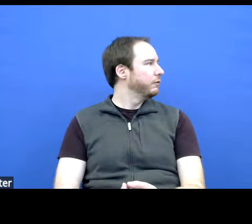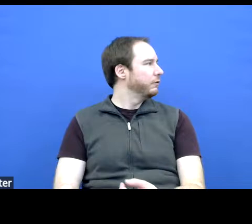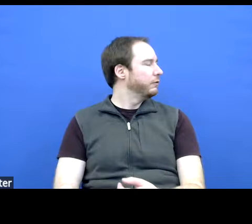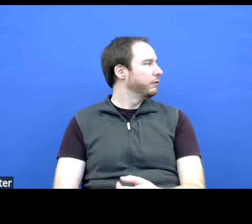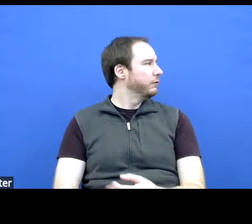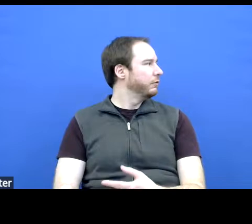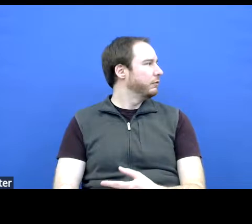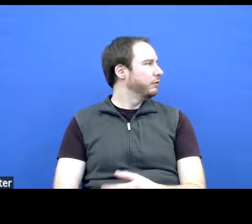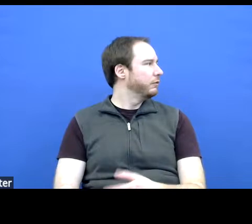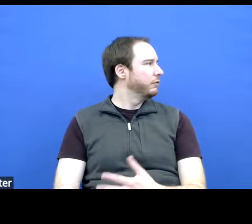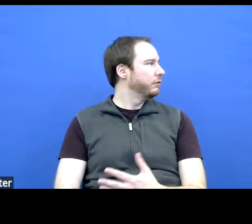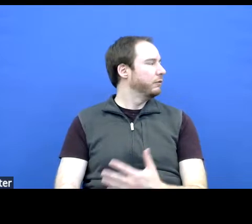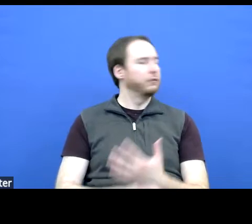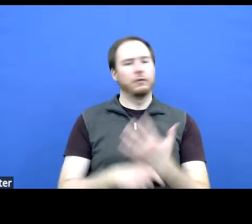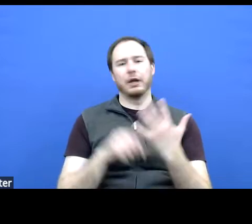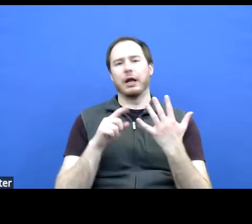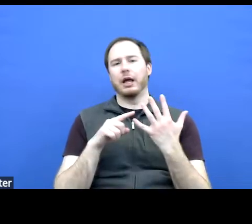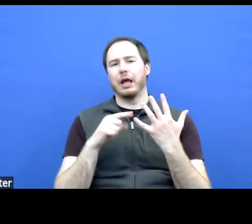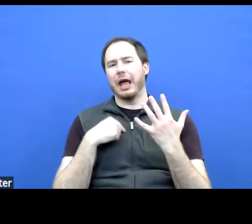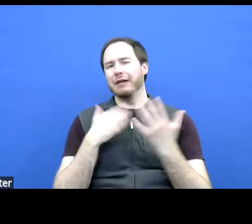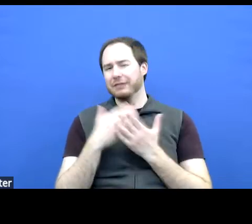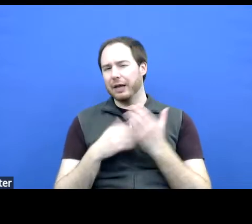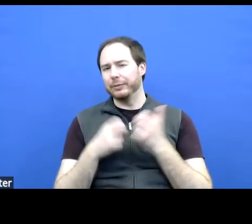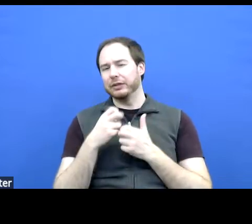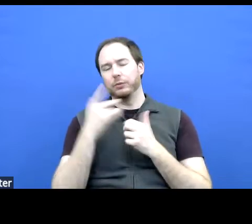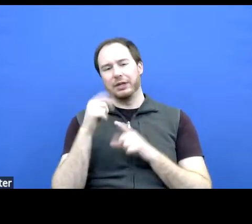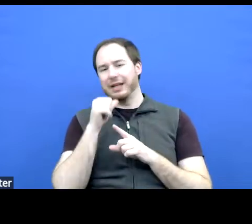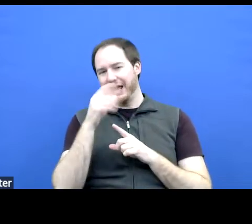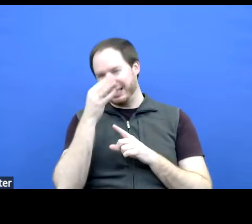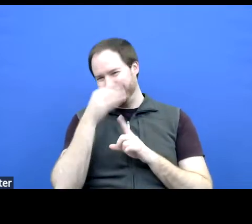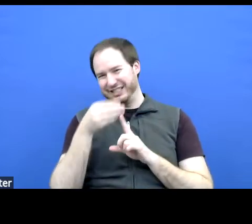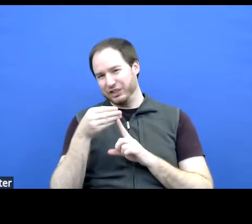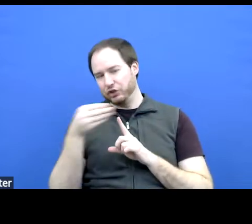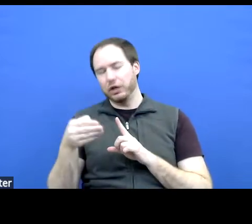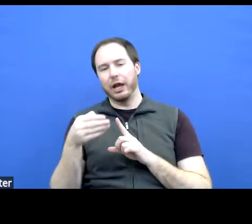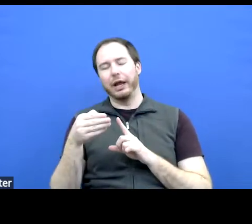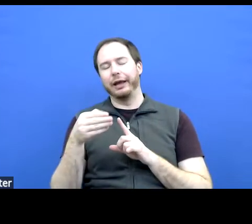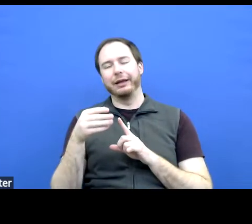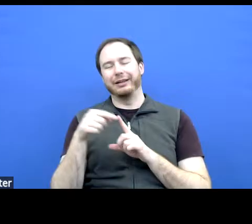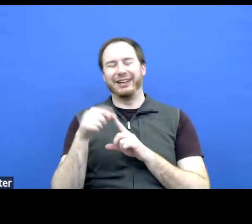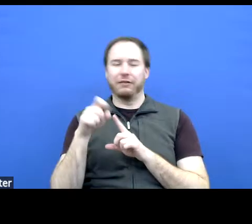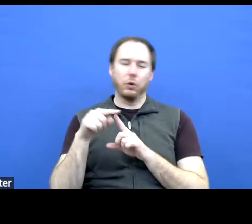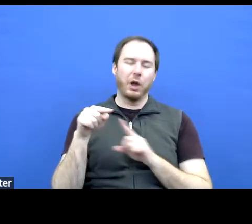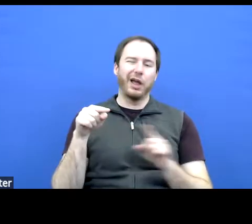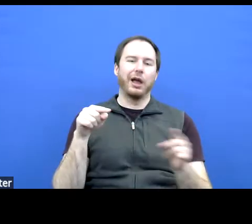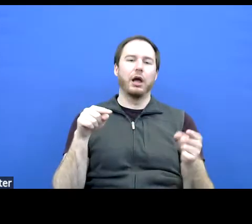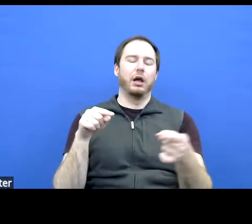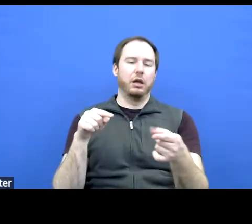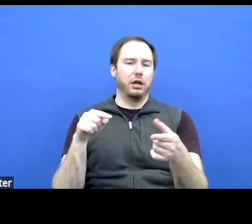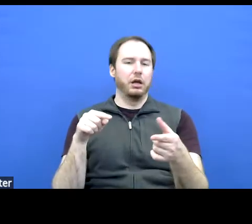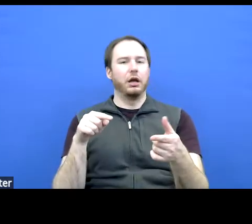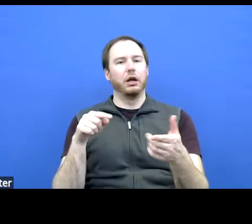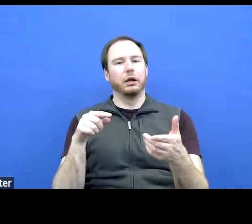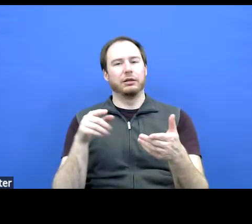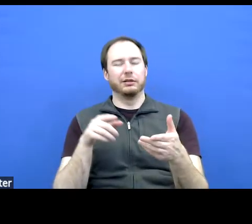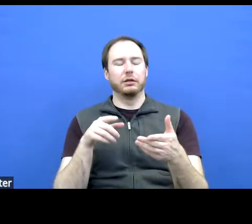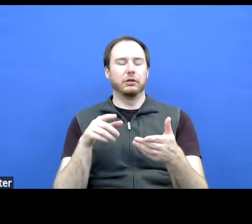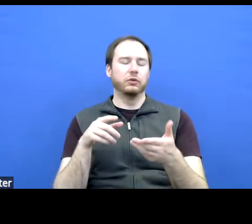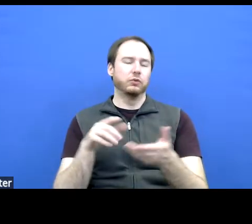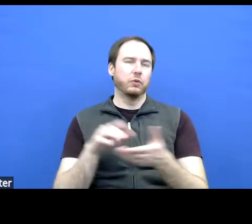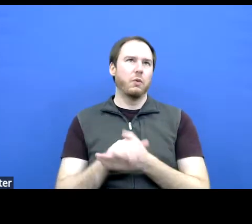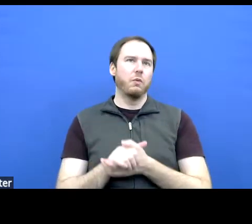I have some issues because it's not adjacent, right adjacent, you know, if it was. Yeah, right it's not behind the place, adjacent. So you could, It's, it's down a ways